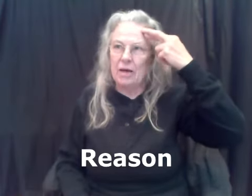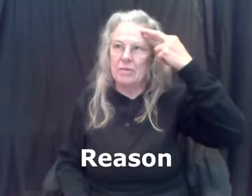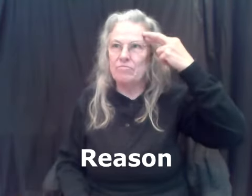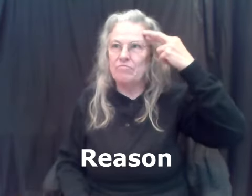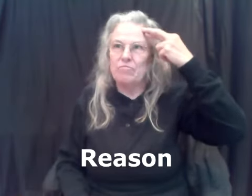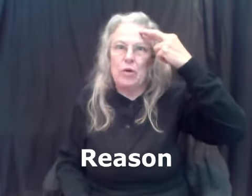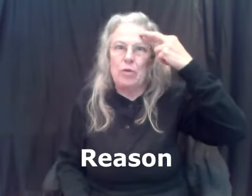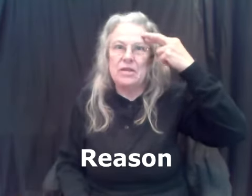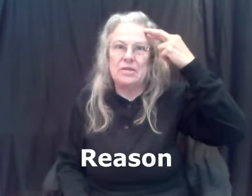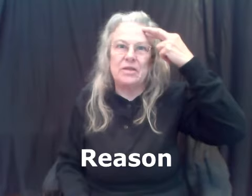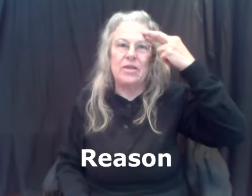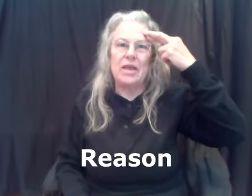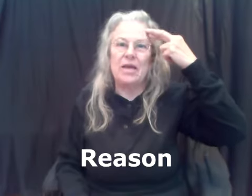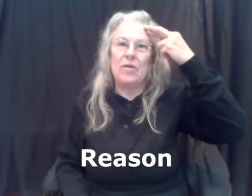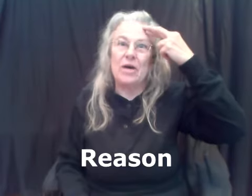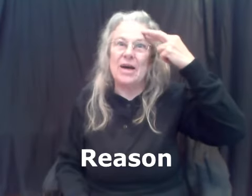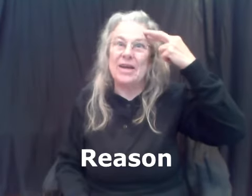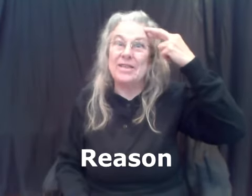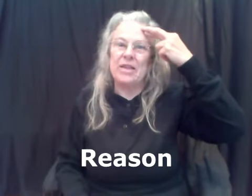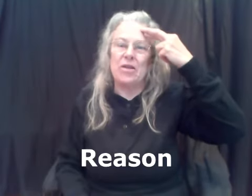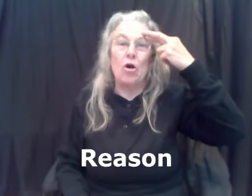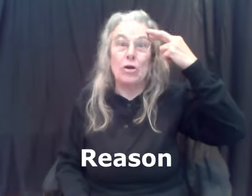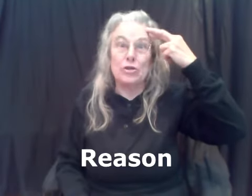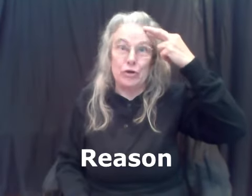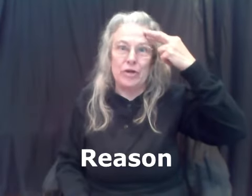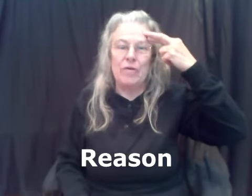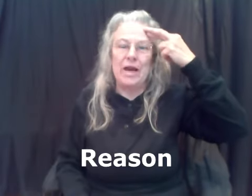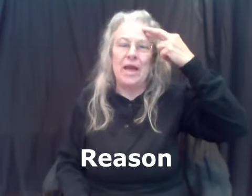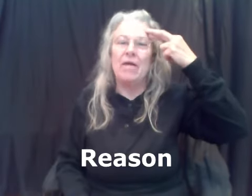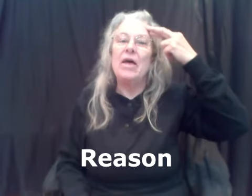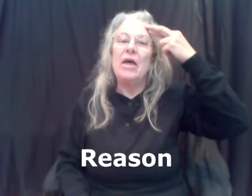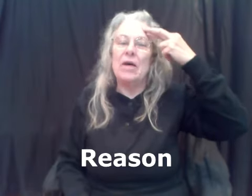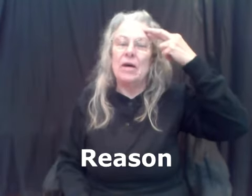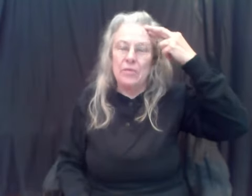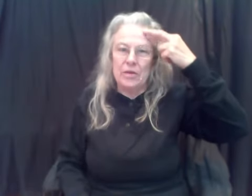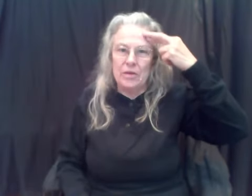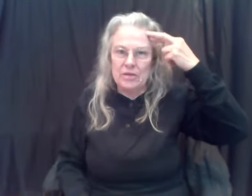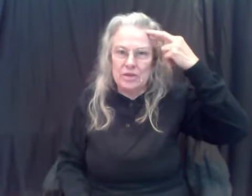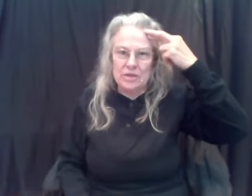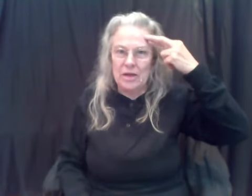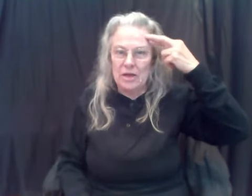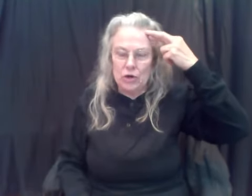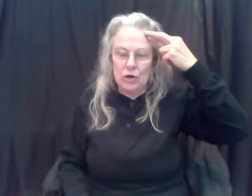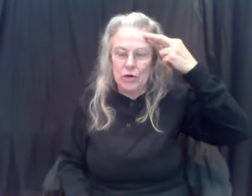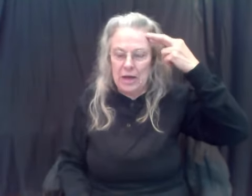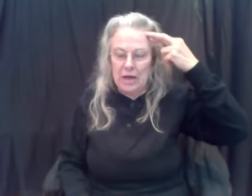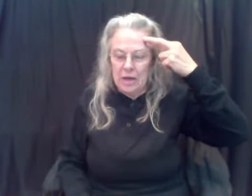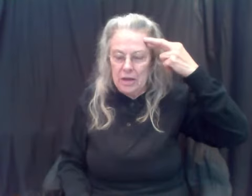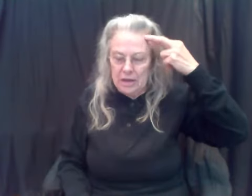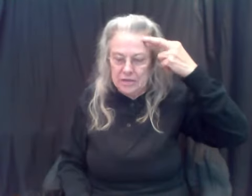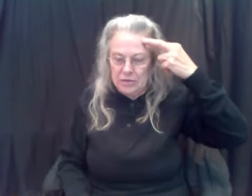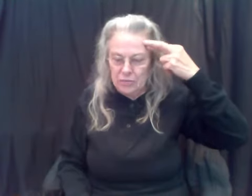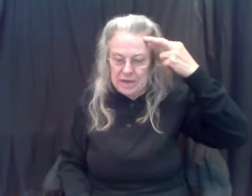we always think of I can see the cogs turning right now well just a little turning is the reason